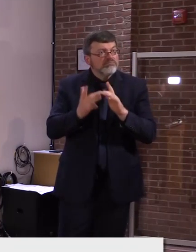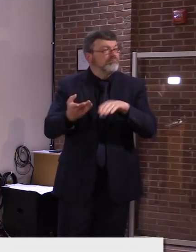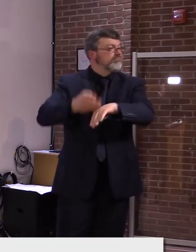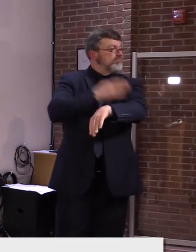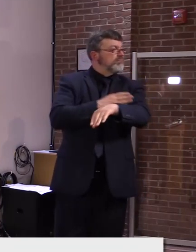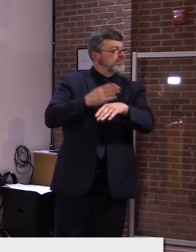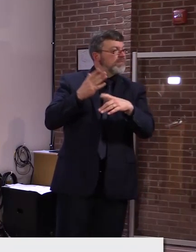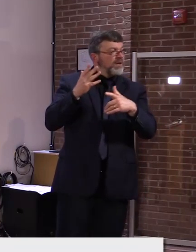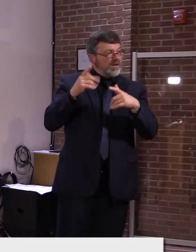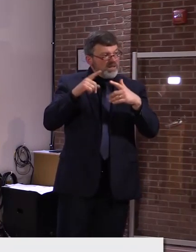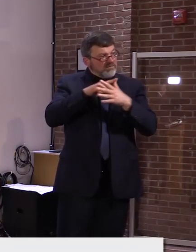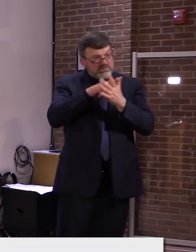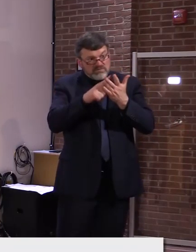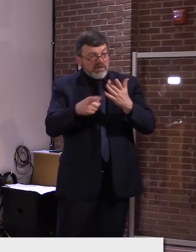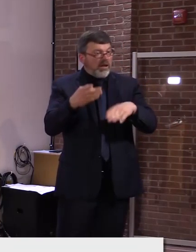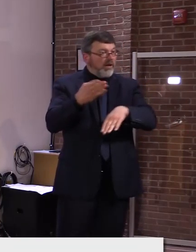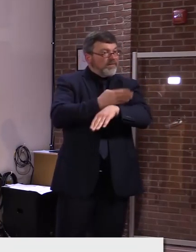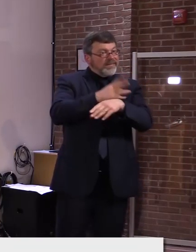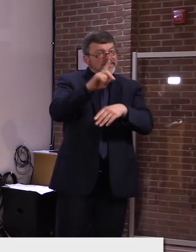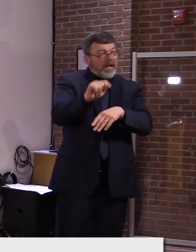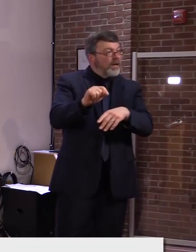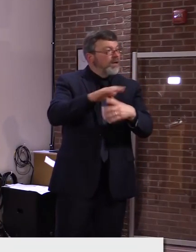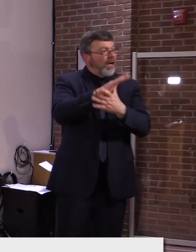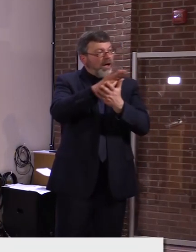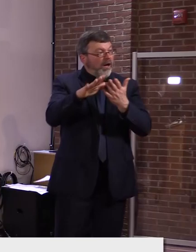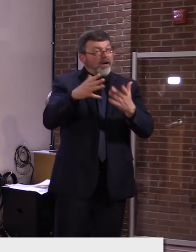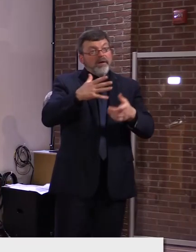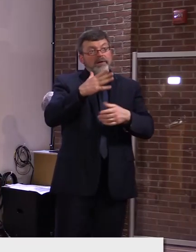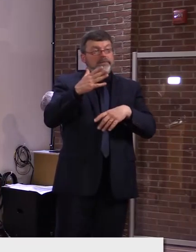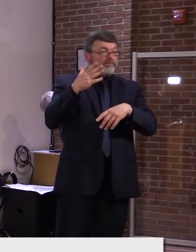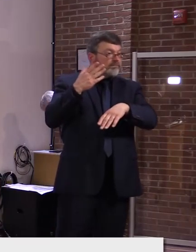rural areas of the state, build on the economy,